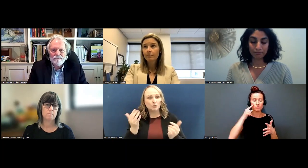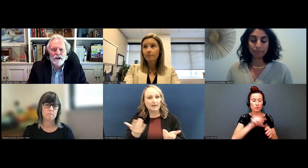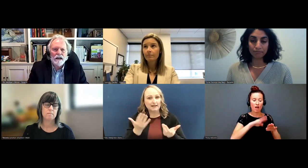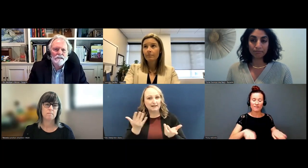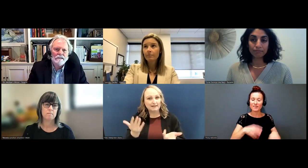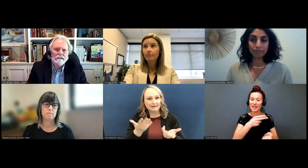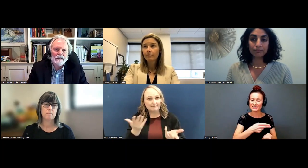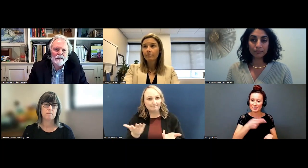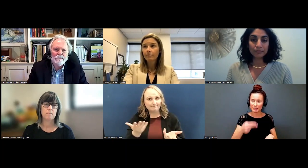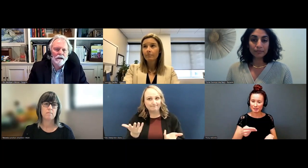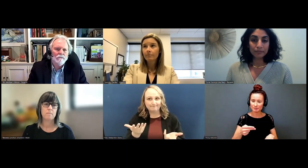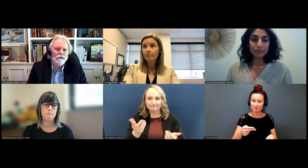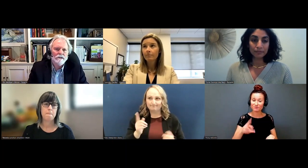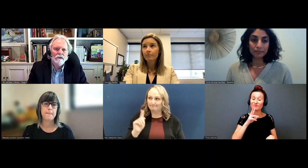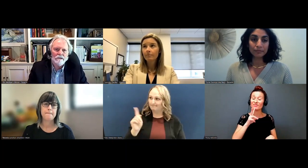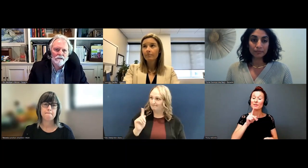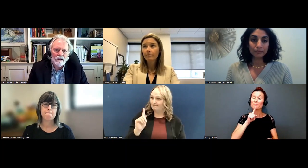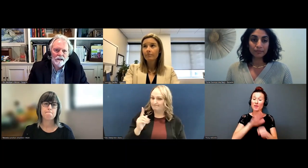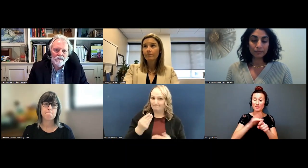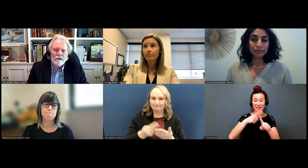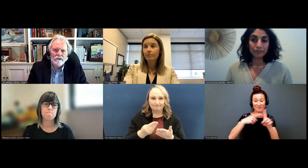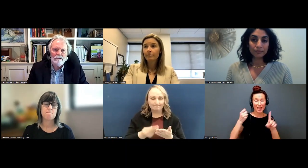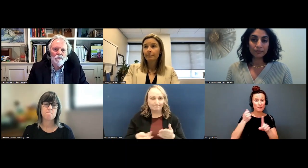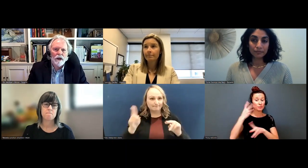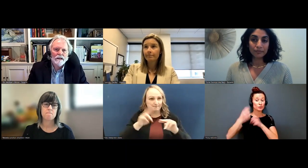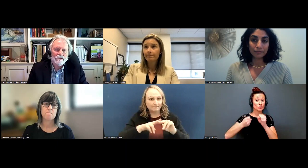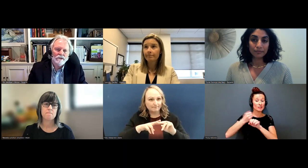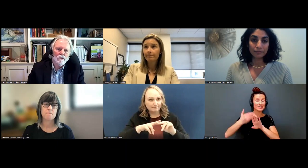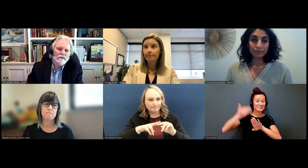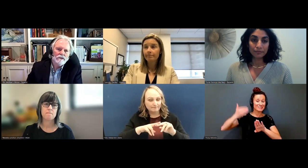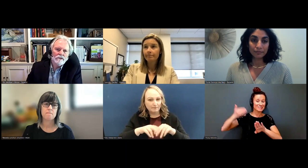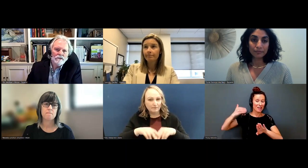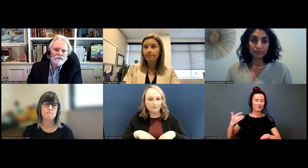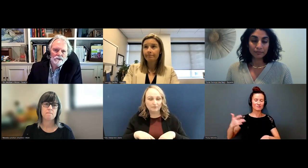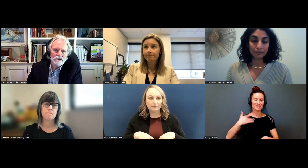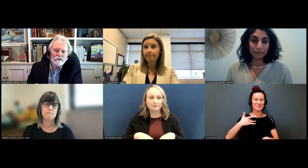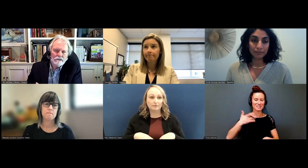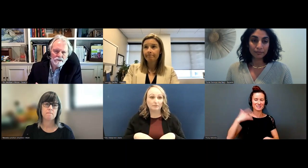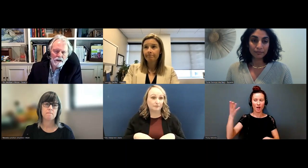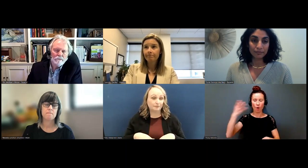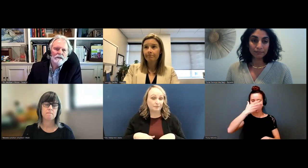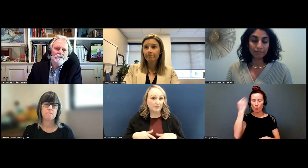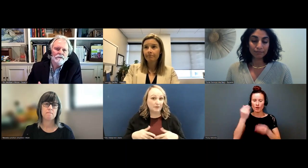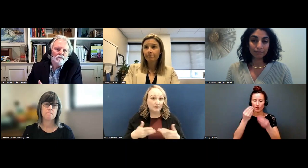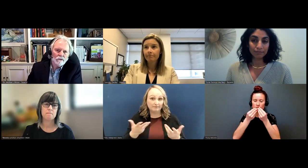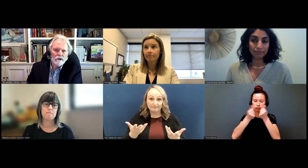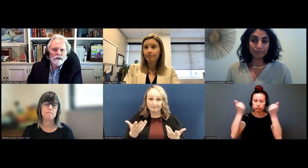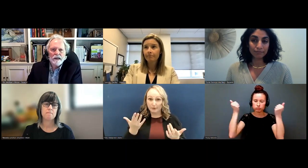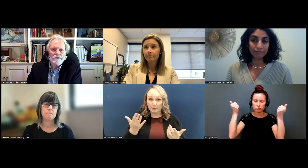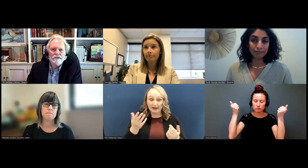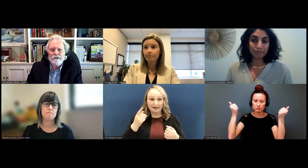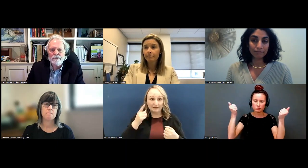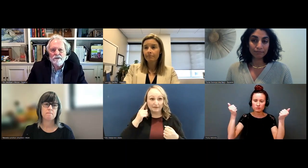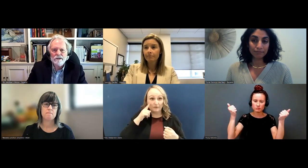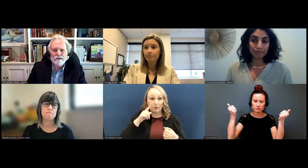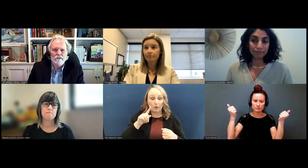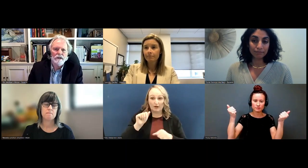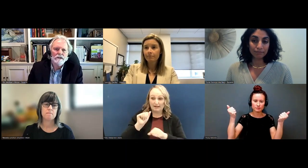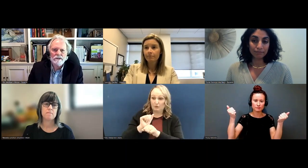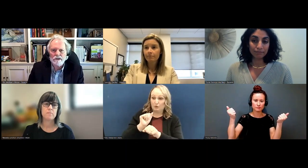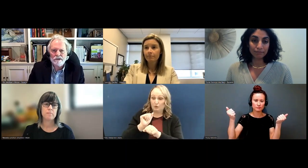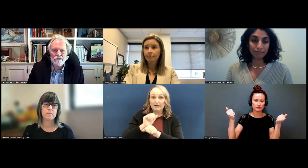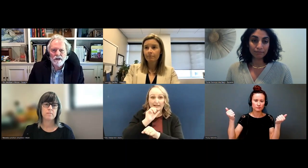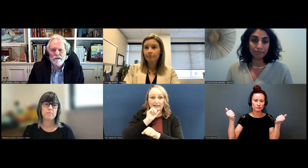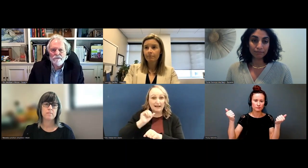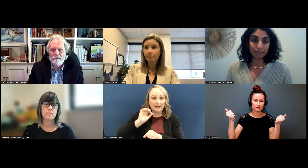sidelines, forgotten. Now, I'm wondering whether they're waiting so once this new child benefit for working age is introduced, that they will